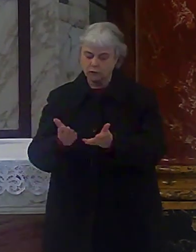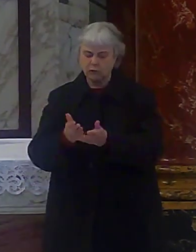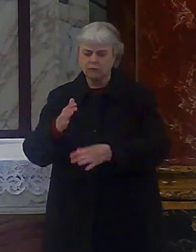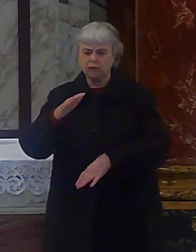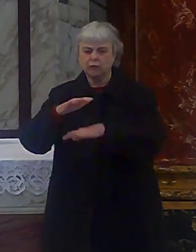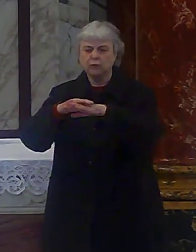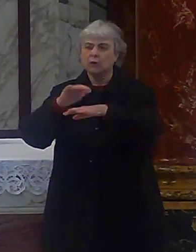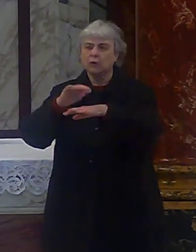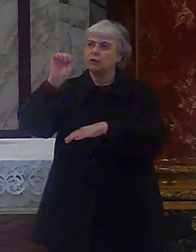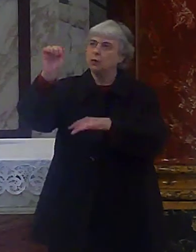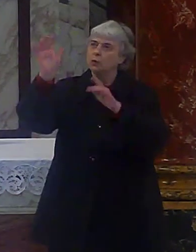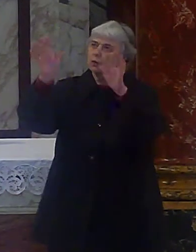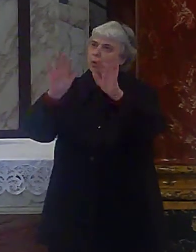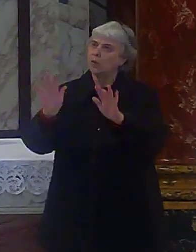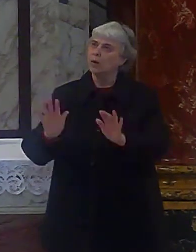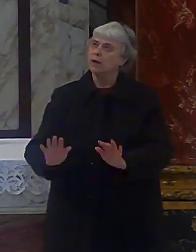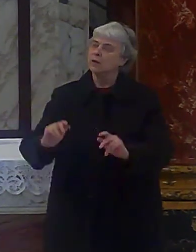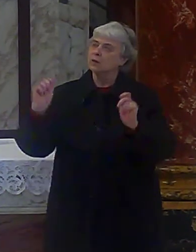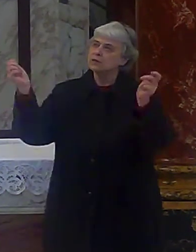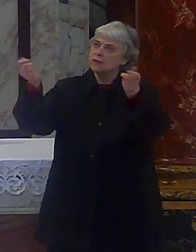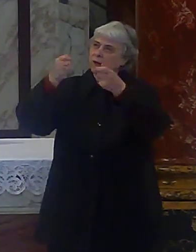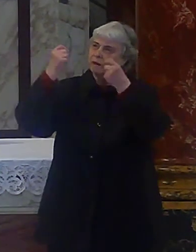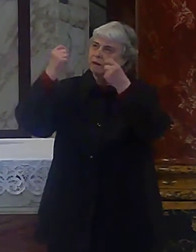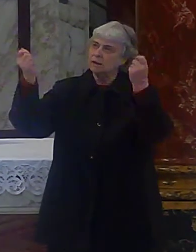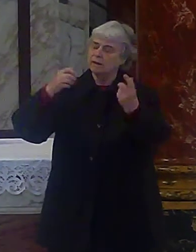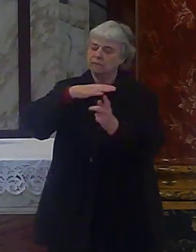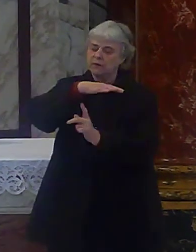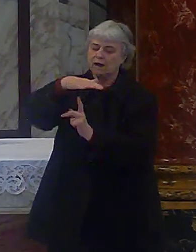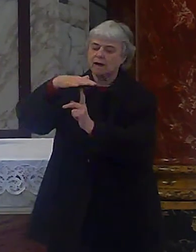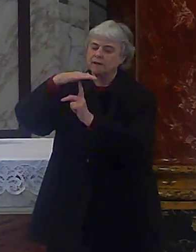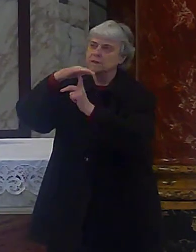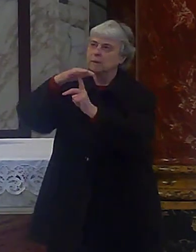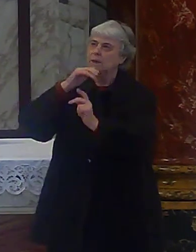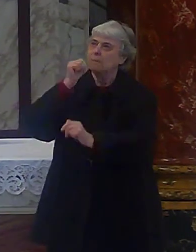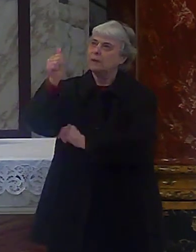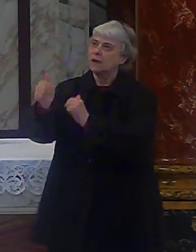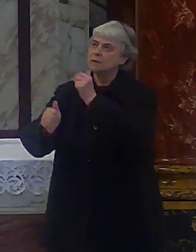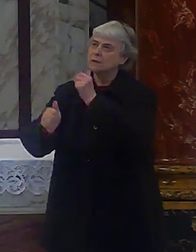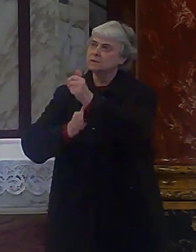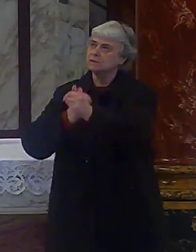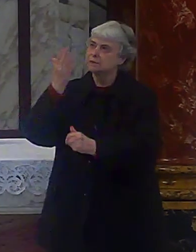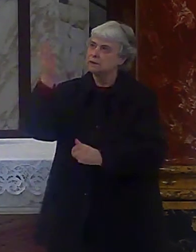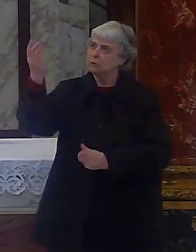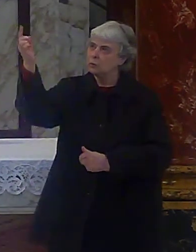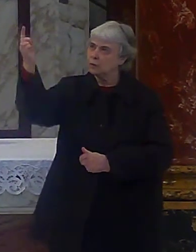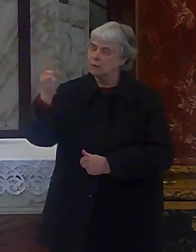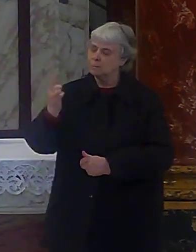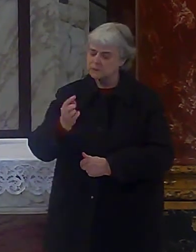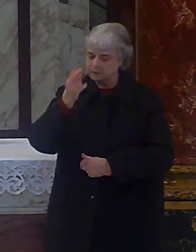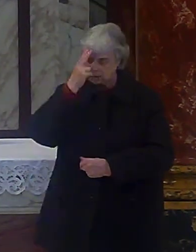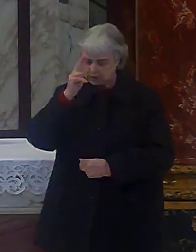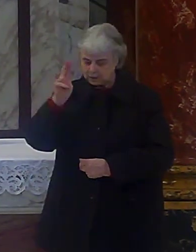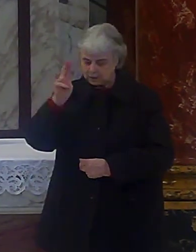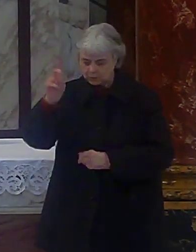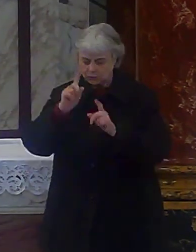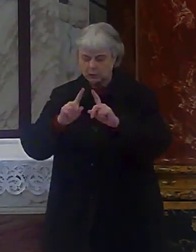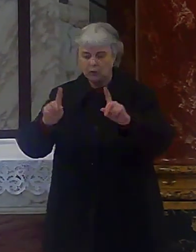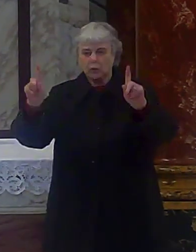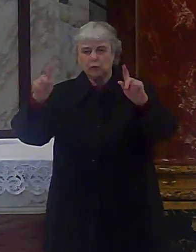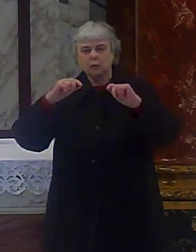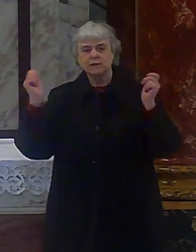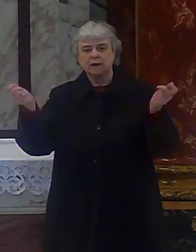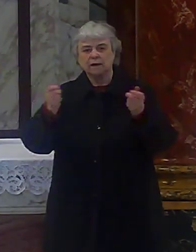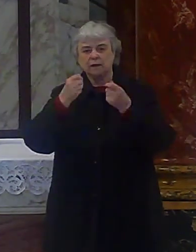of your glory hosanna in the heights blessed is he who comes in the name of the lord